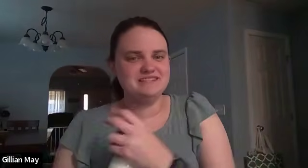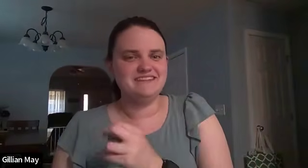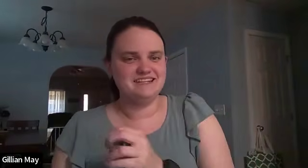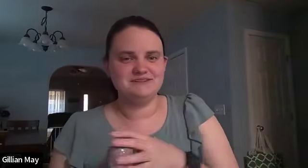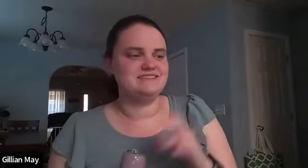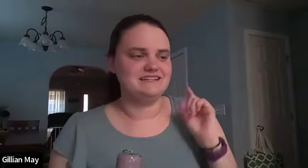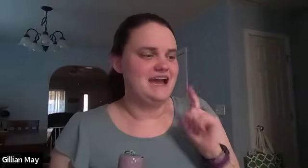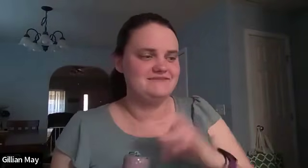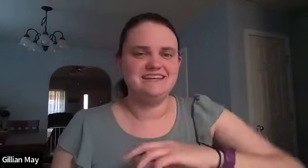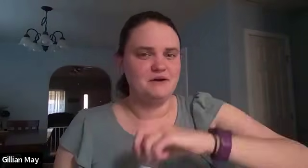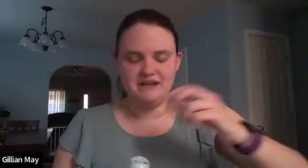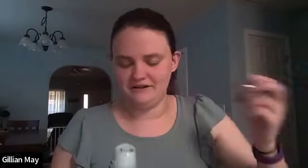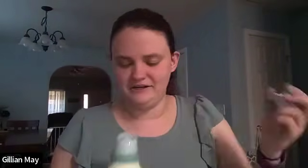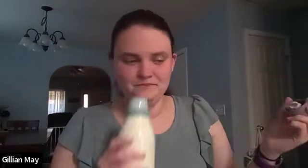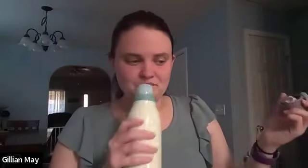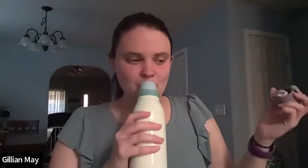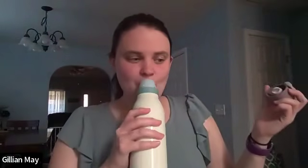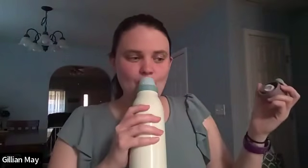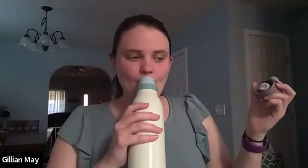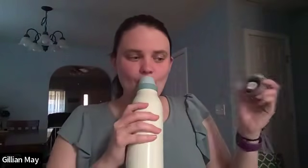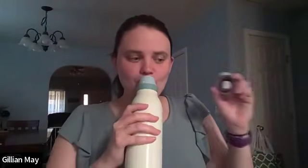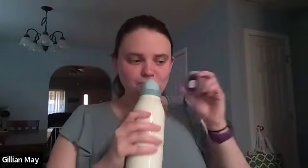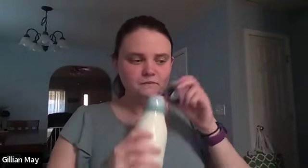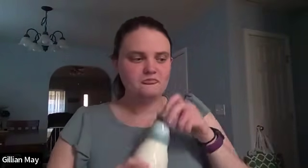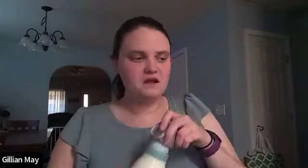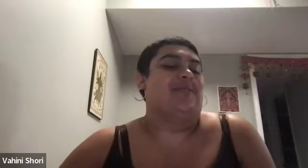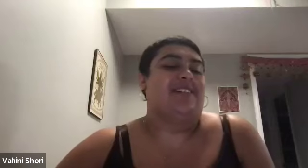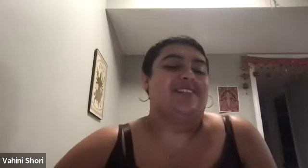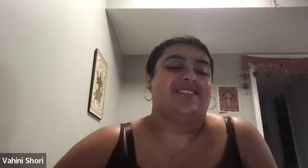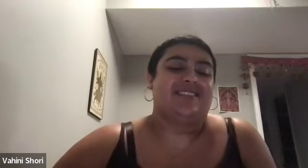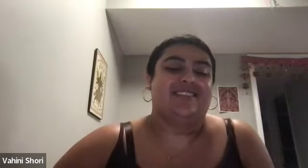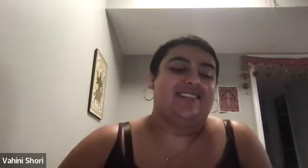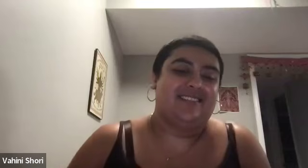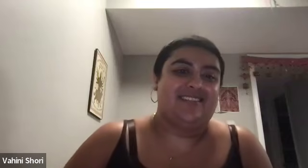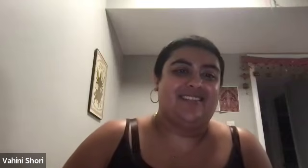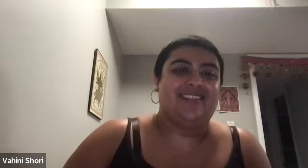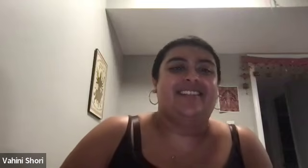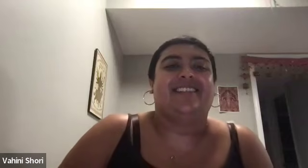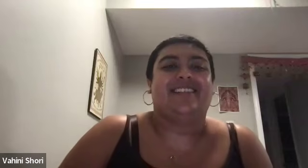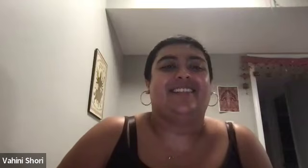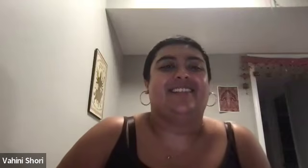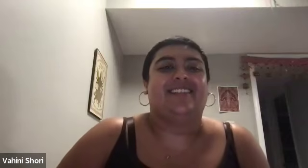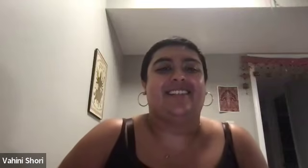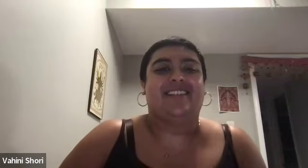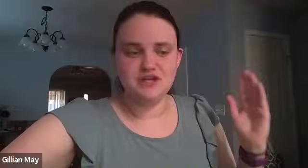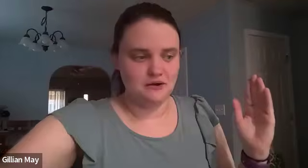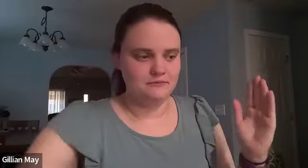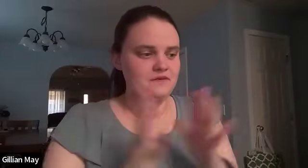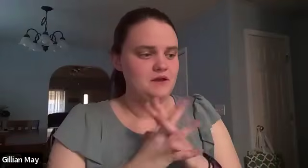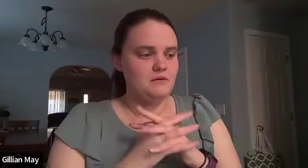sent that to us. I was like, I have to get that one out here. Thank you so much. Of course. So, what